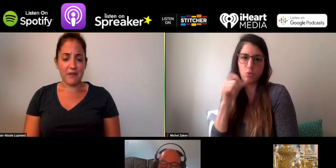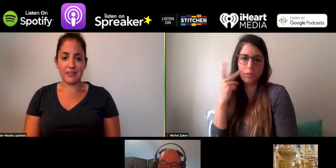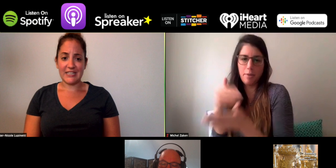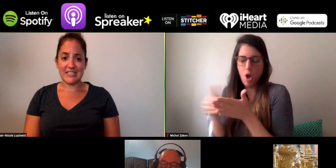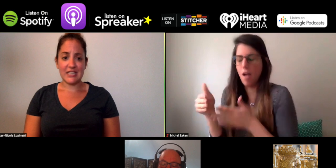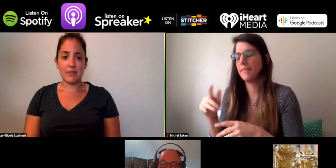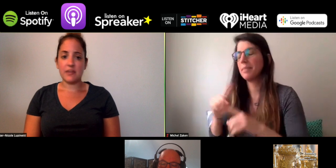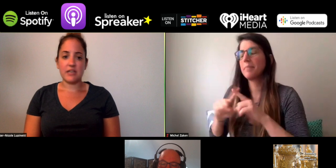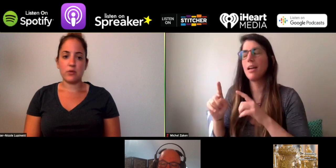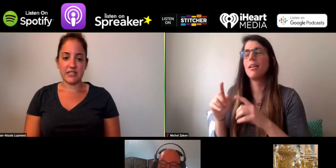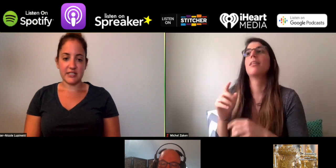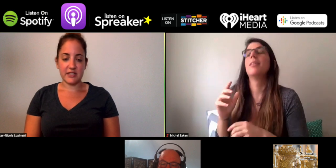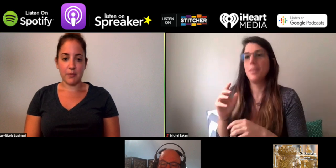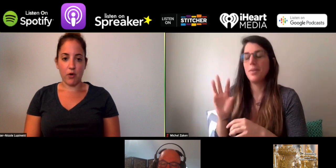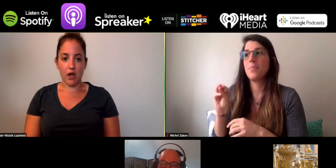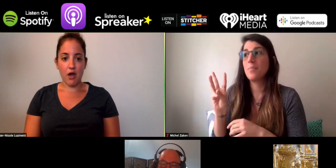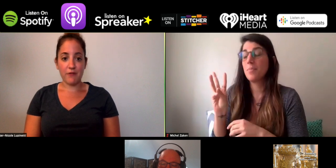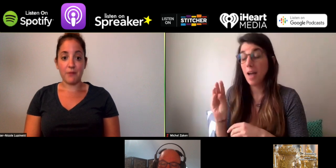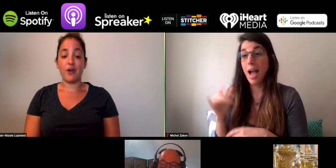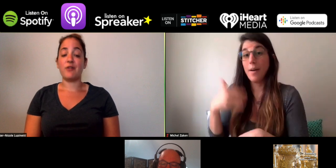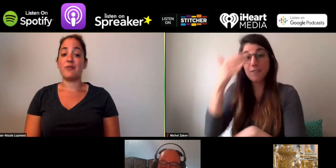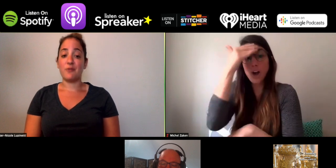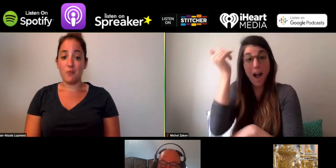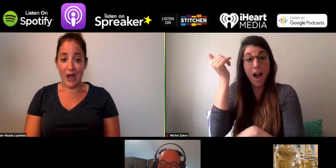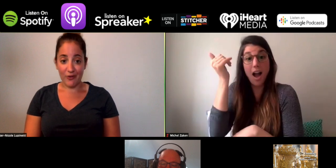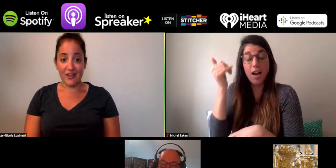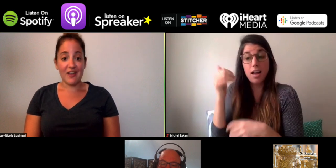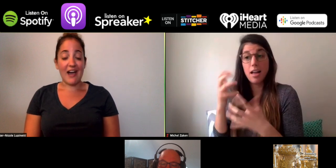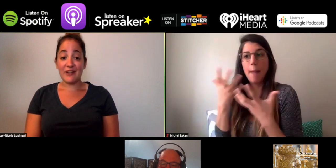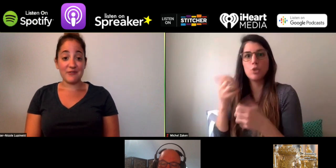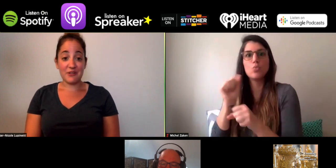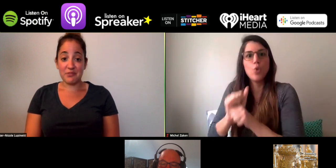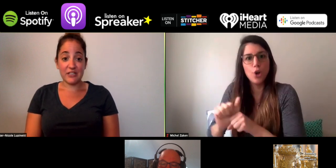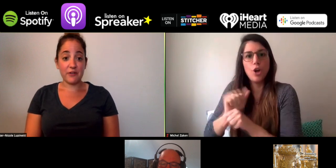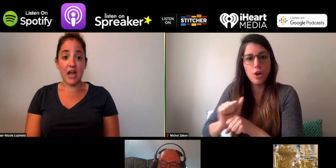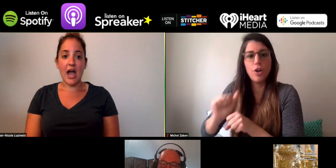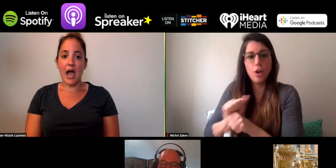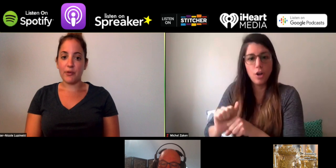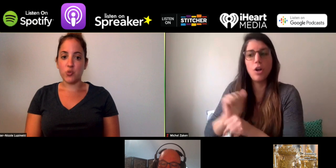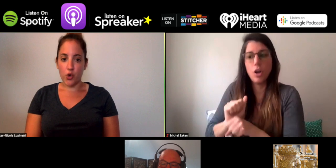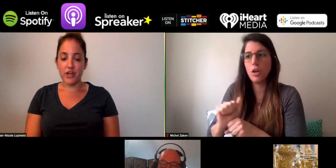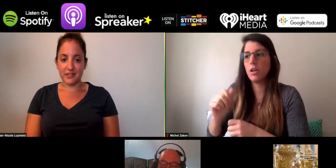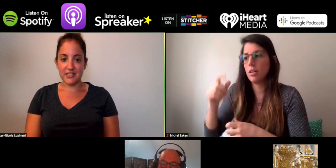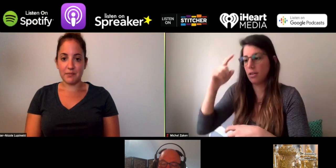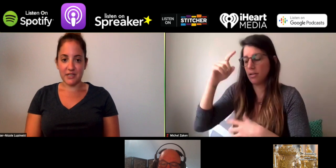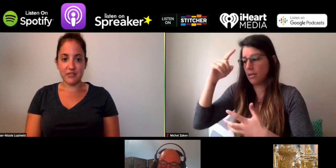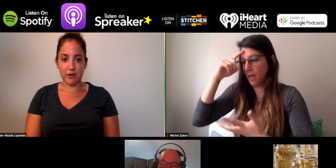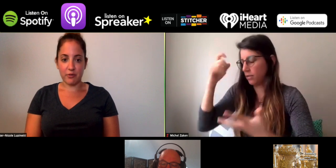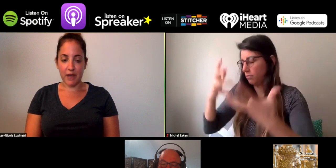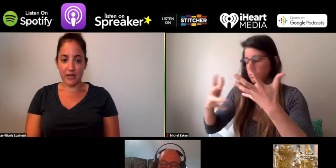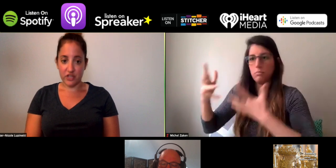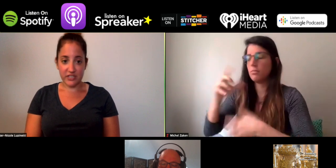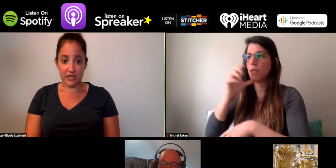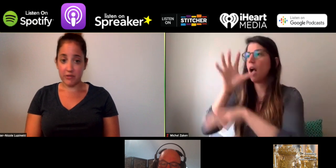my family and seeing them because I don't get to see them all that often. But wow, I completely forgot how much work it is to be